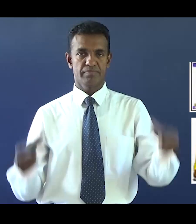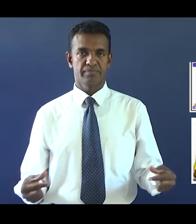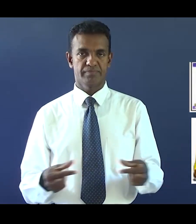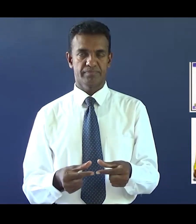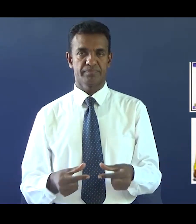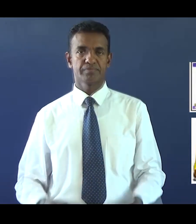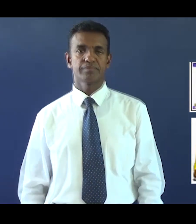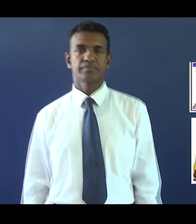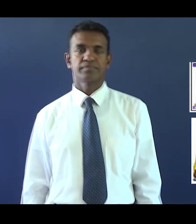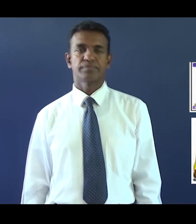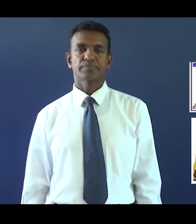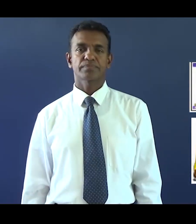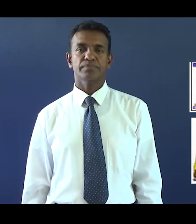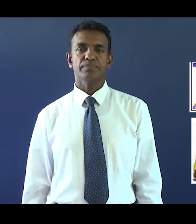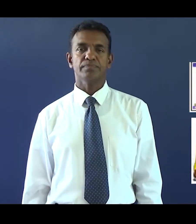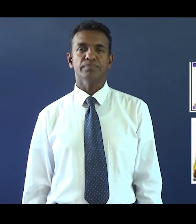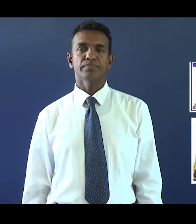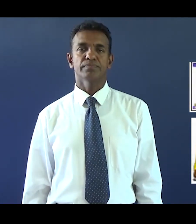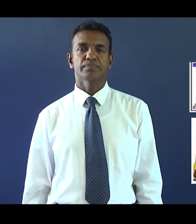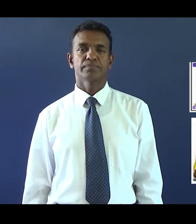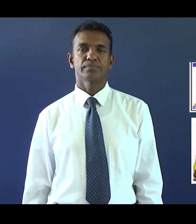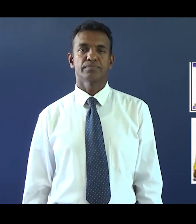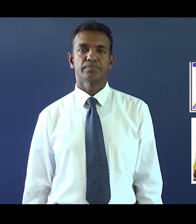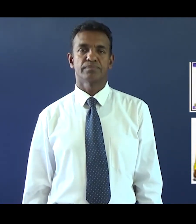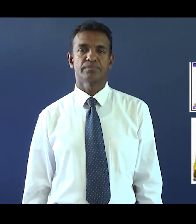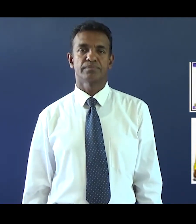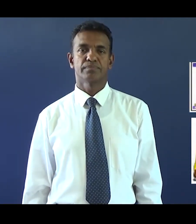This agreement. What the words mean.